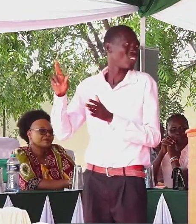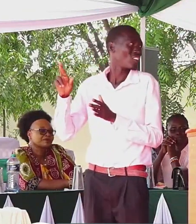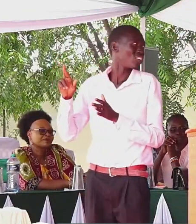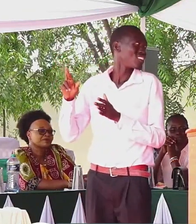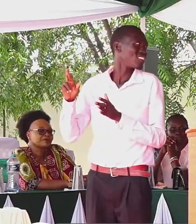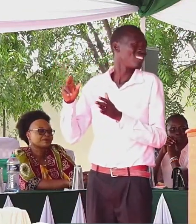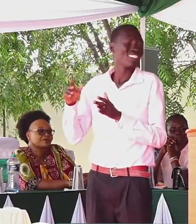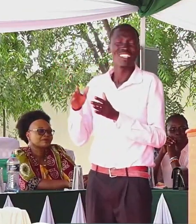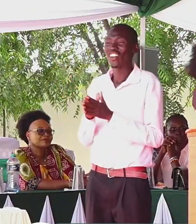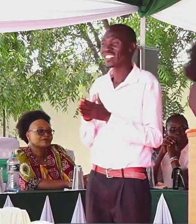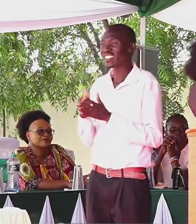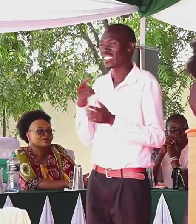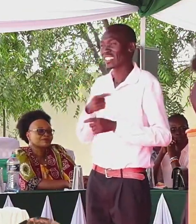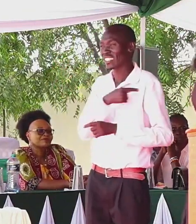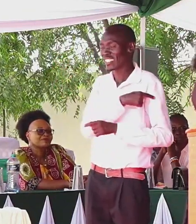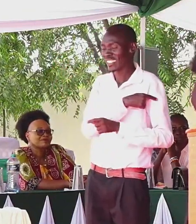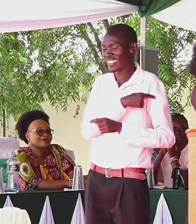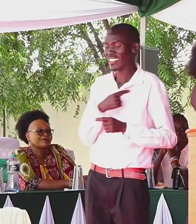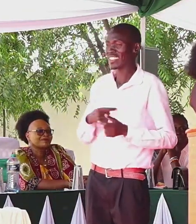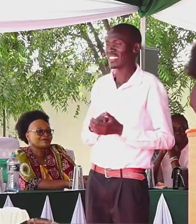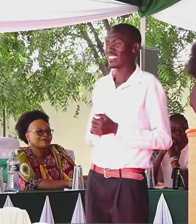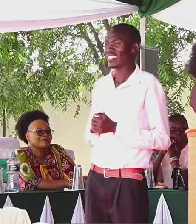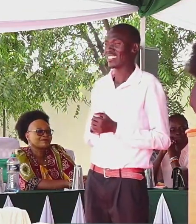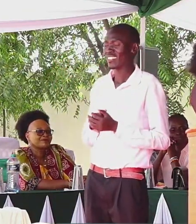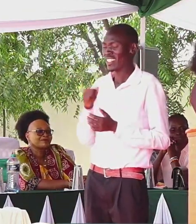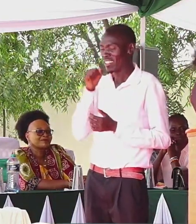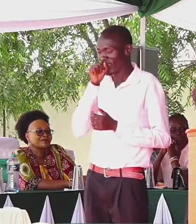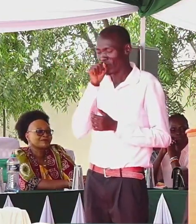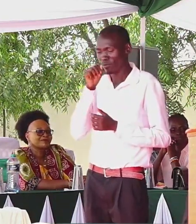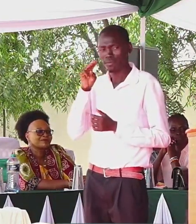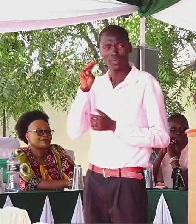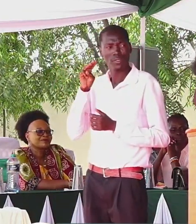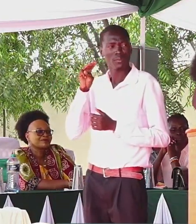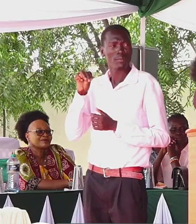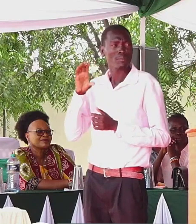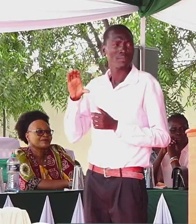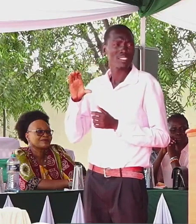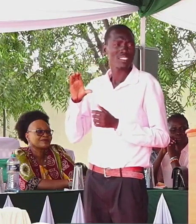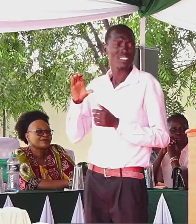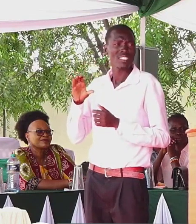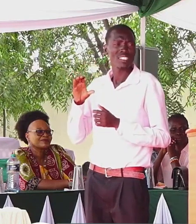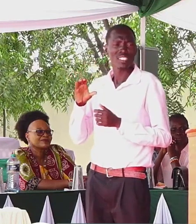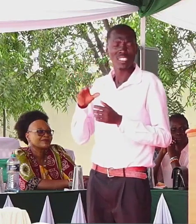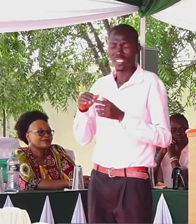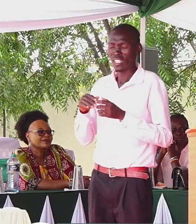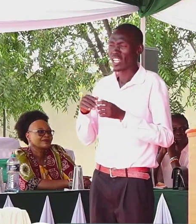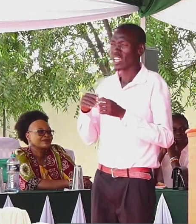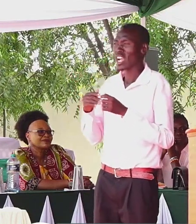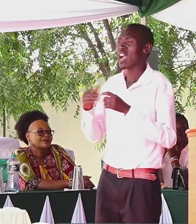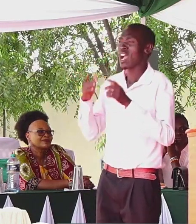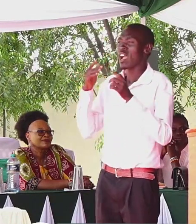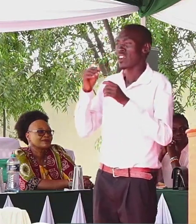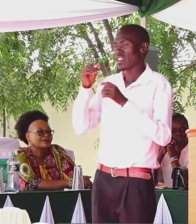Oscar, sasa mimi ndio MC. You have the privilege by our governor.